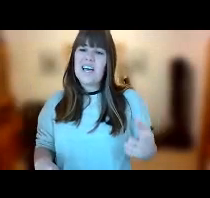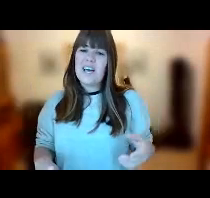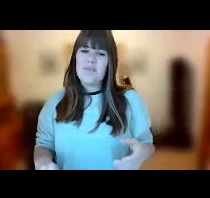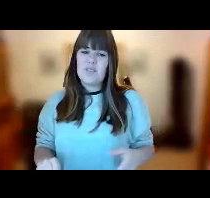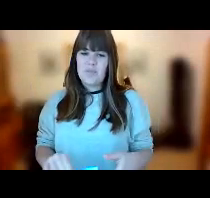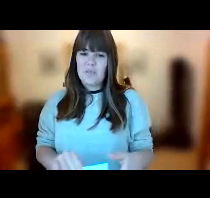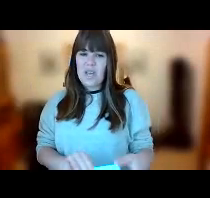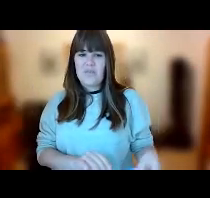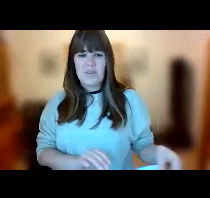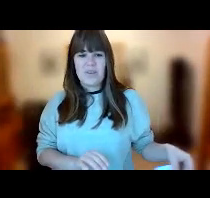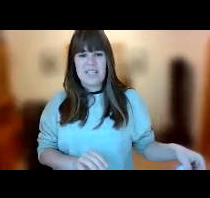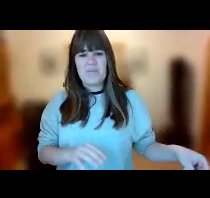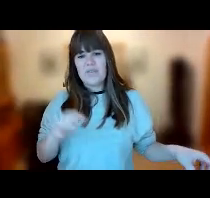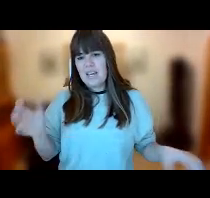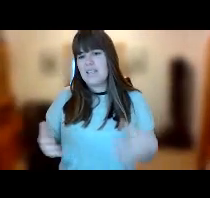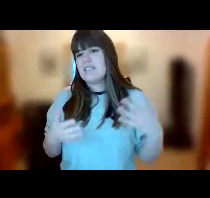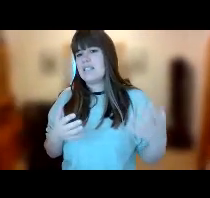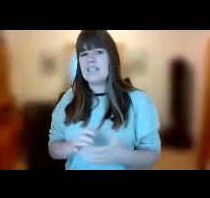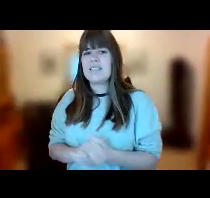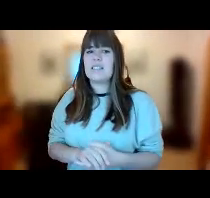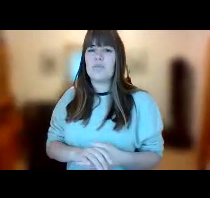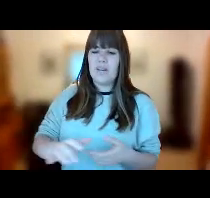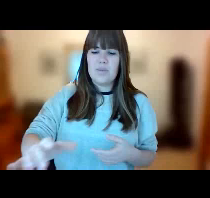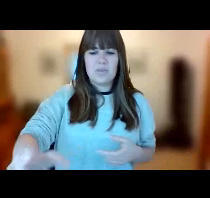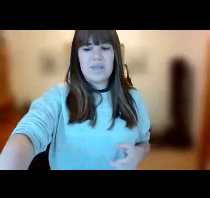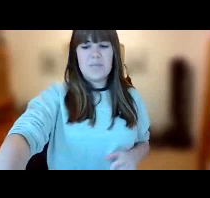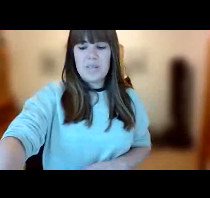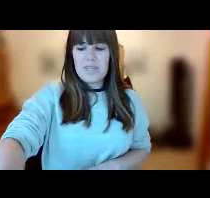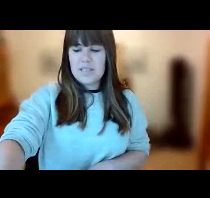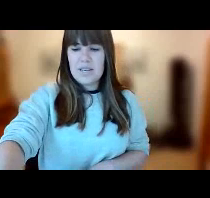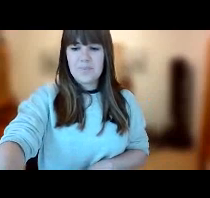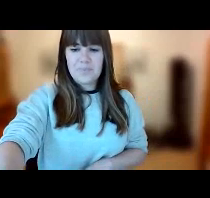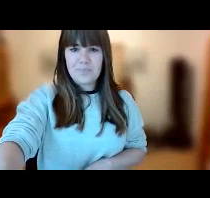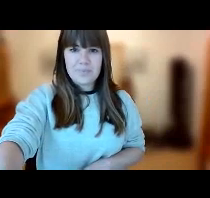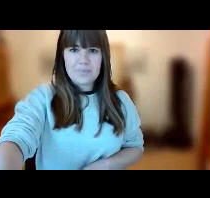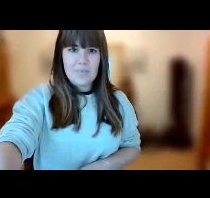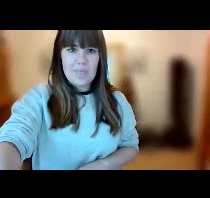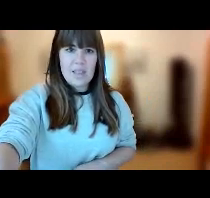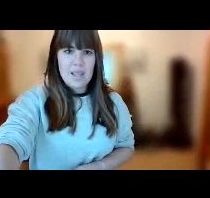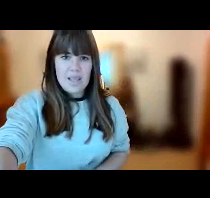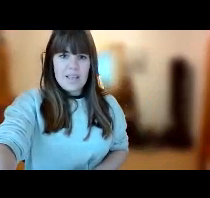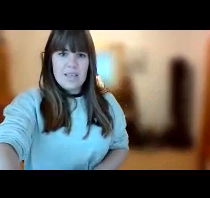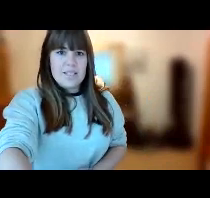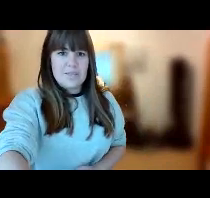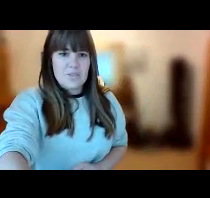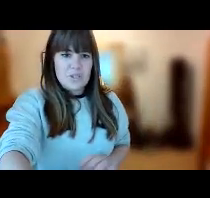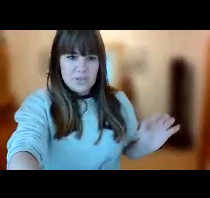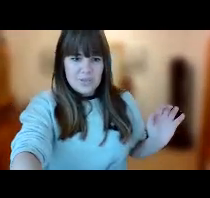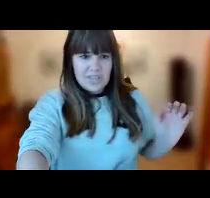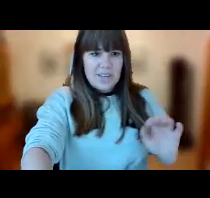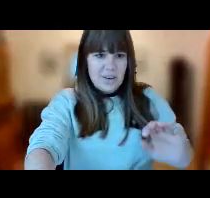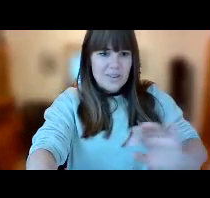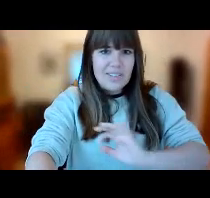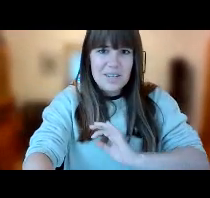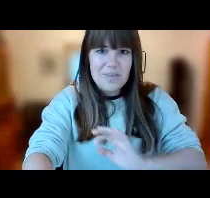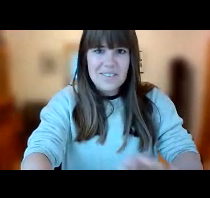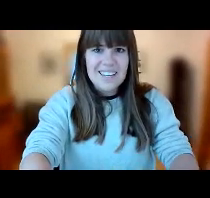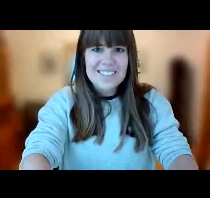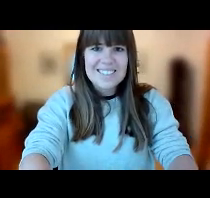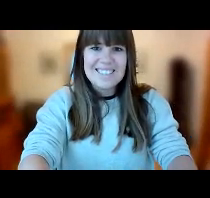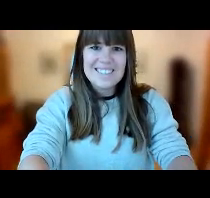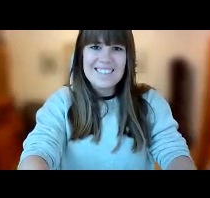language, the more that hopefully we can then reflect this and support everybody by using that. So I've got a short video now. I'm